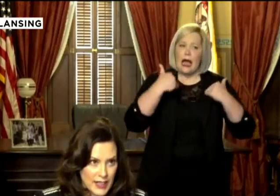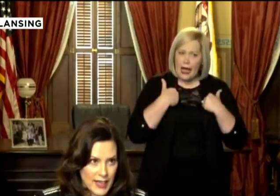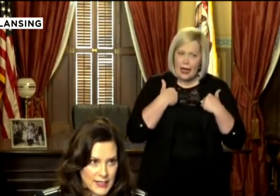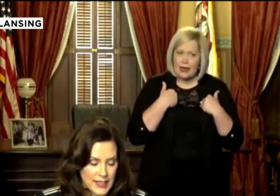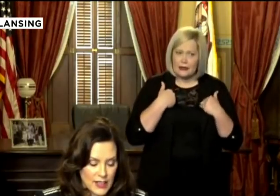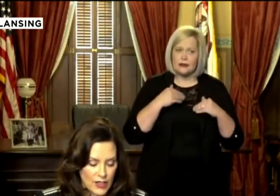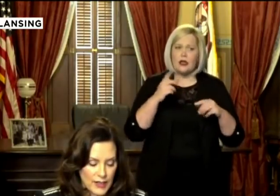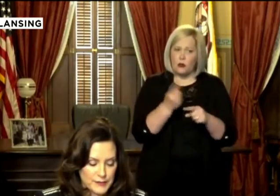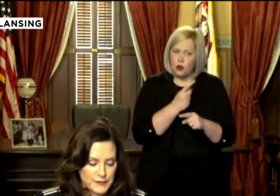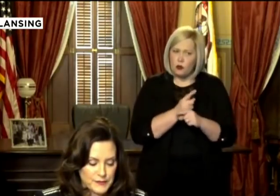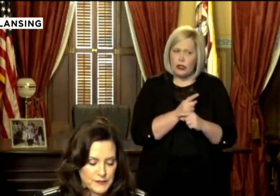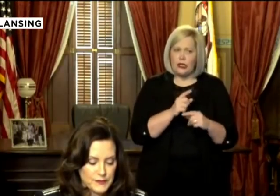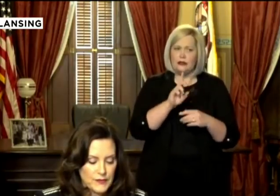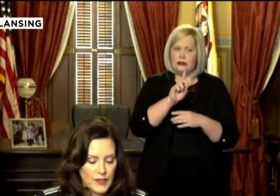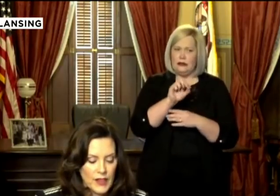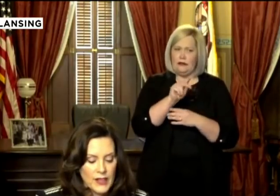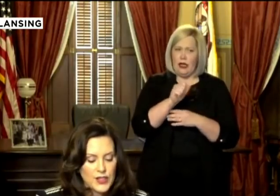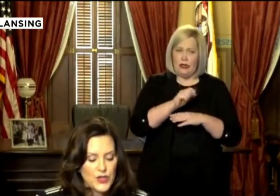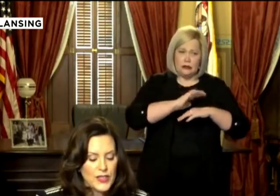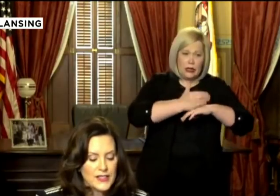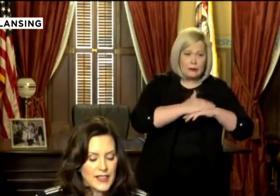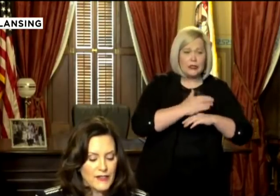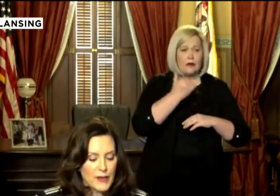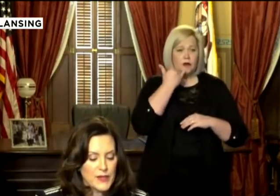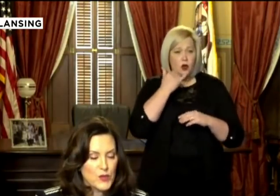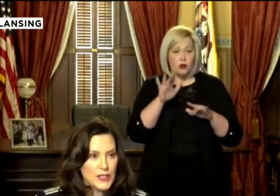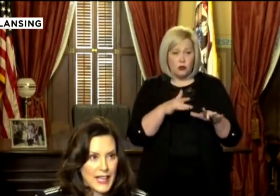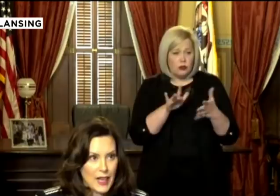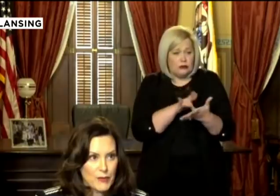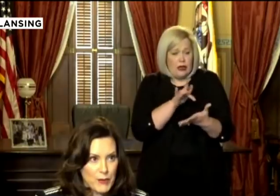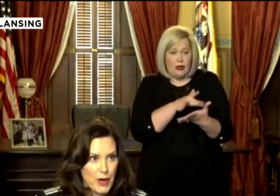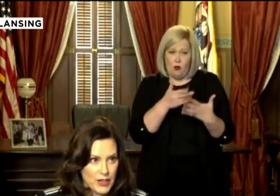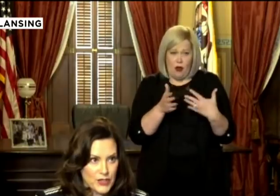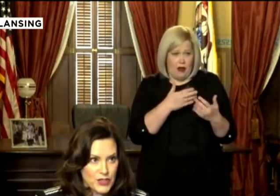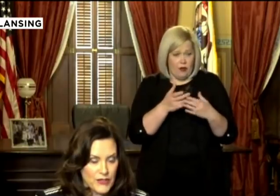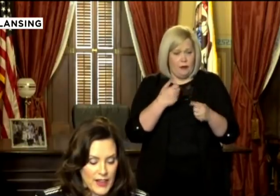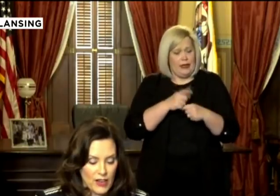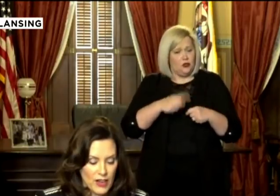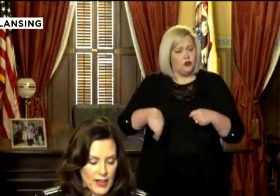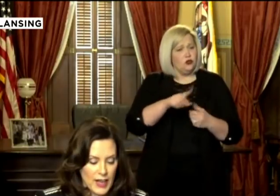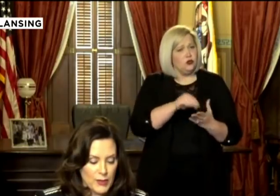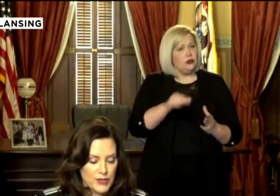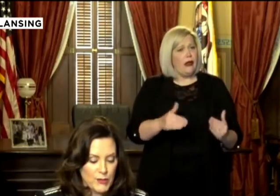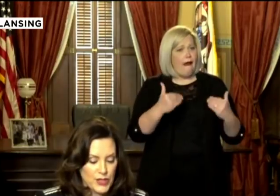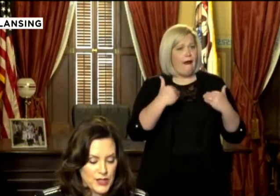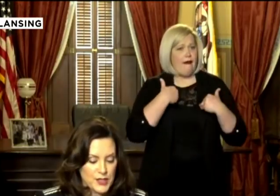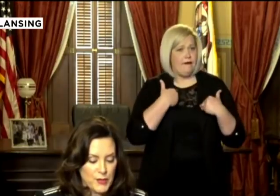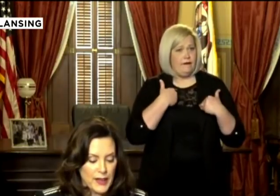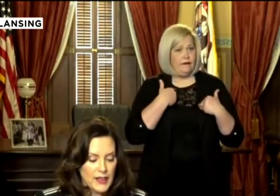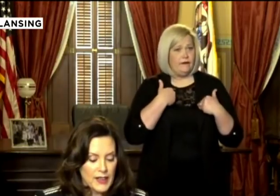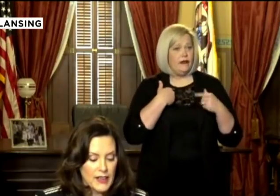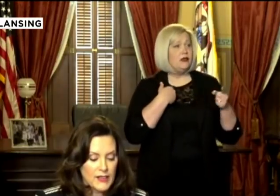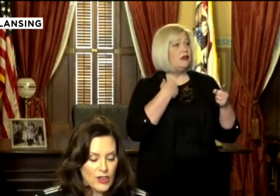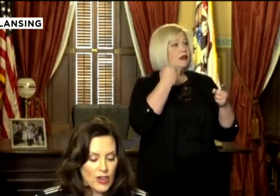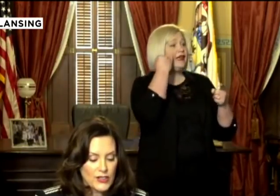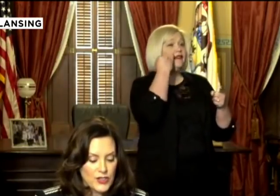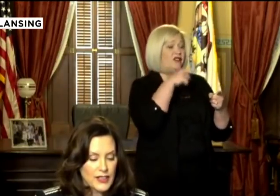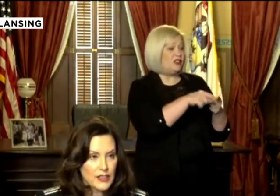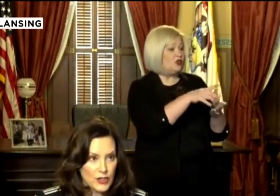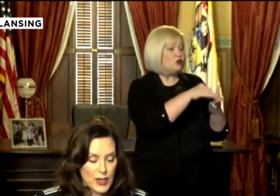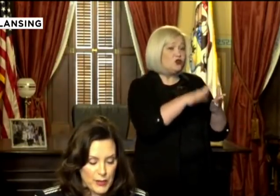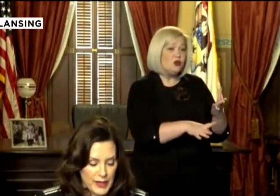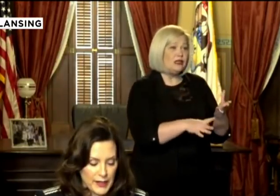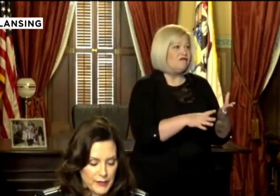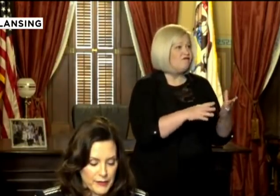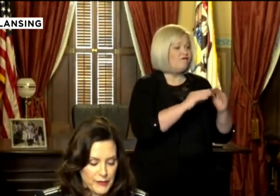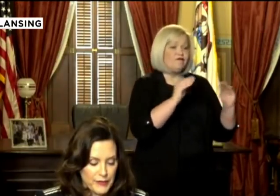an ability to connect to the internet. Students and families will not be punished if they are unable to participate in their